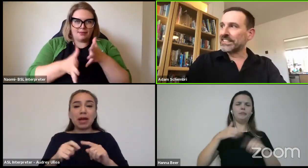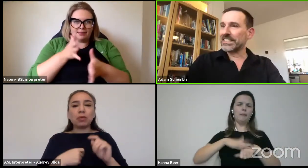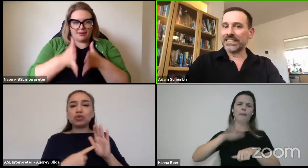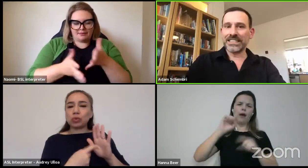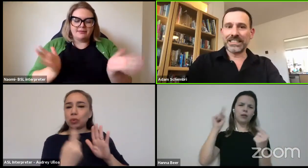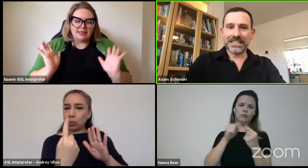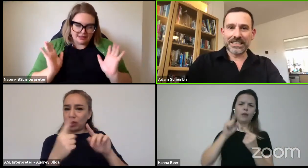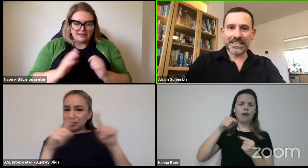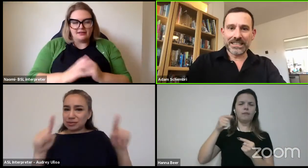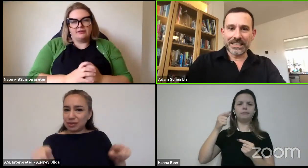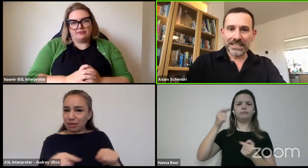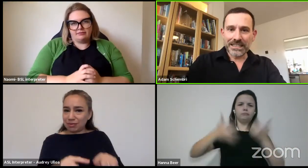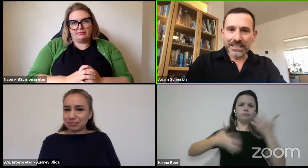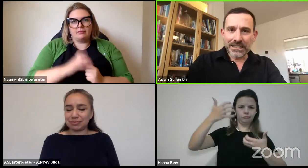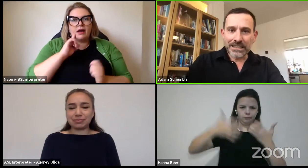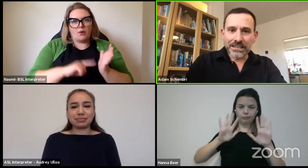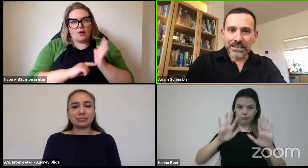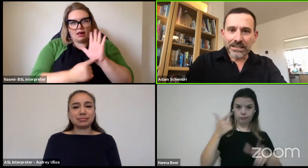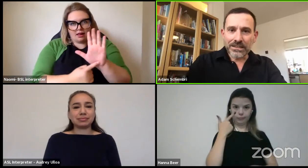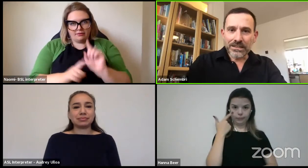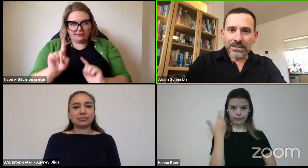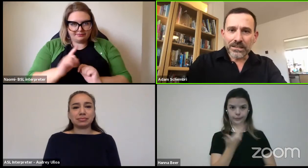slide.